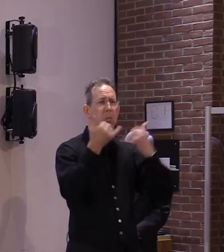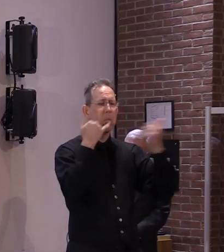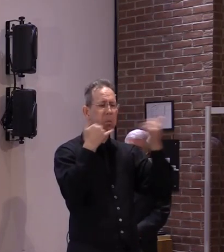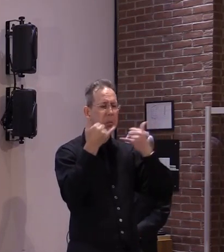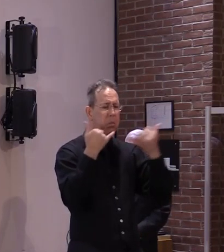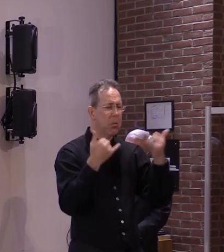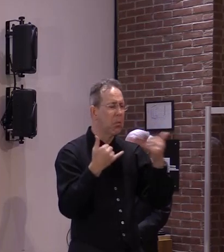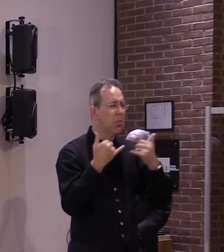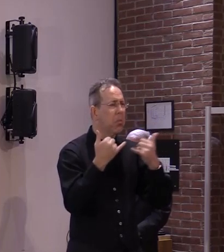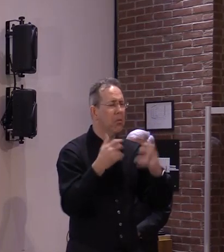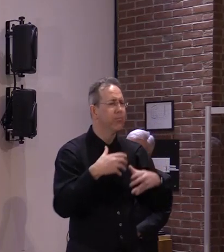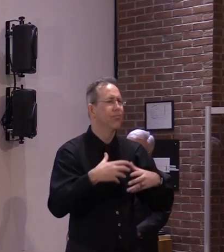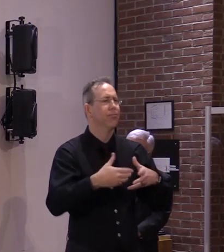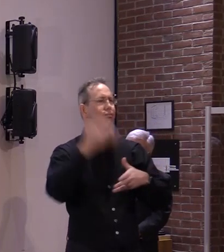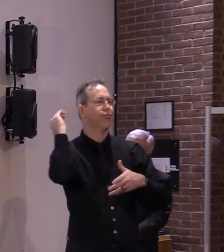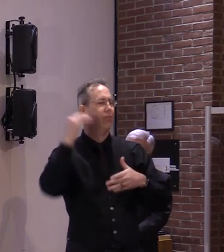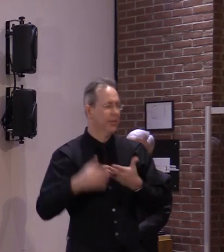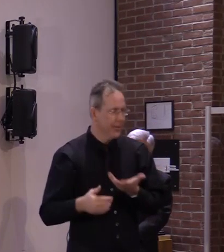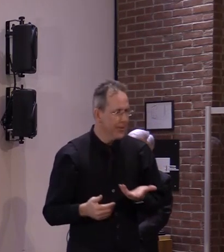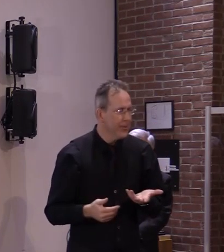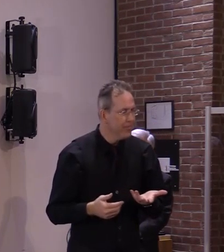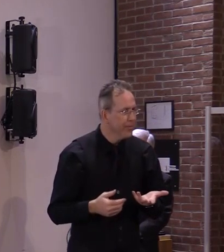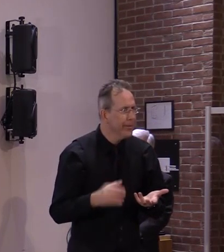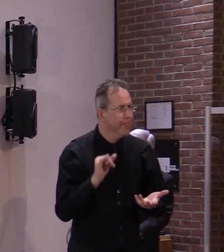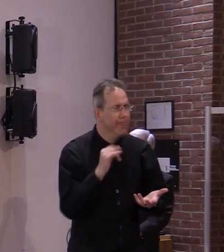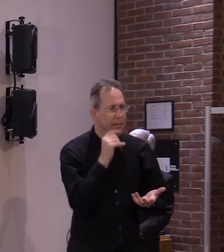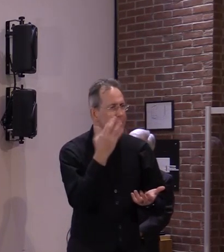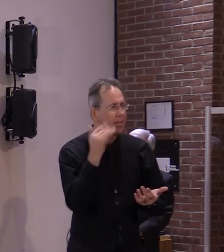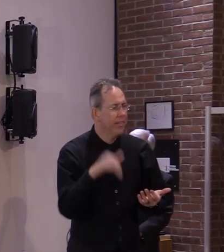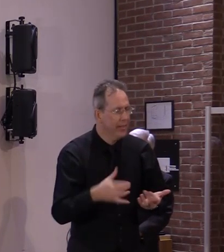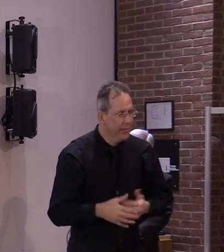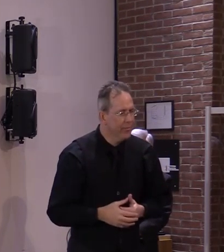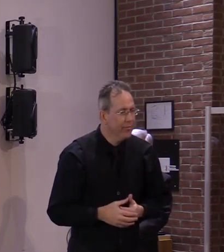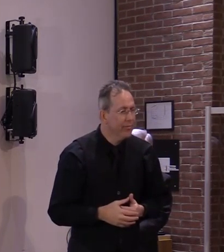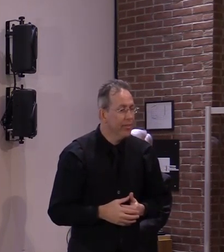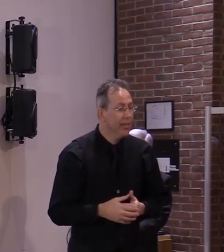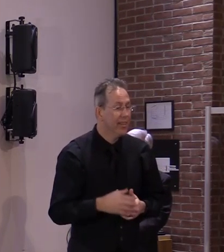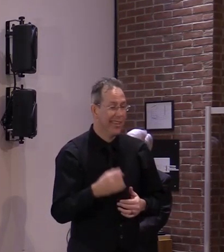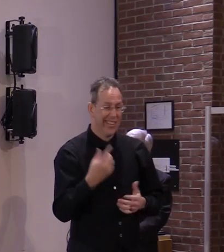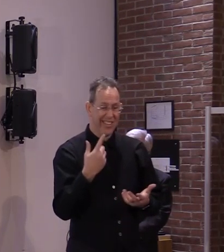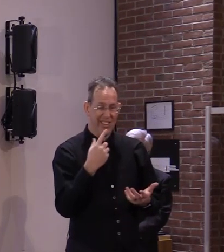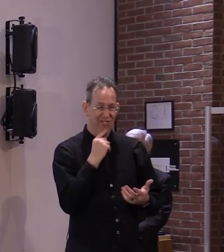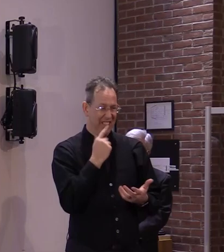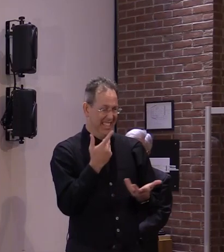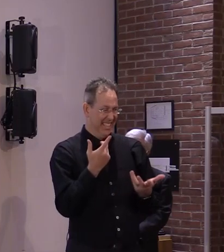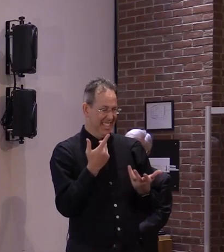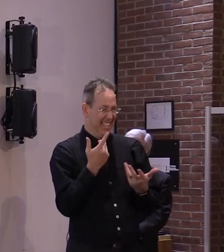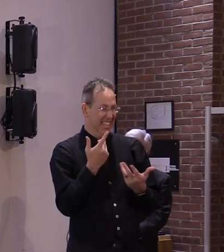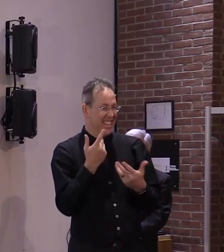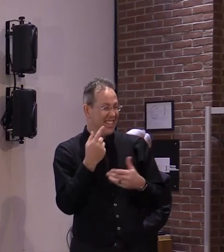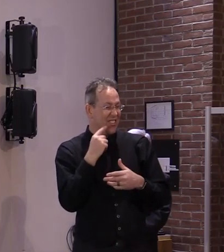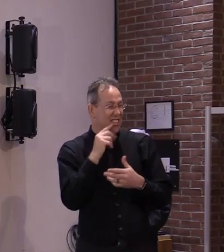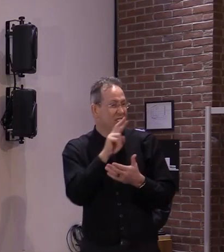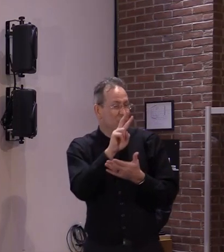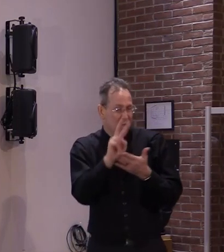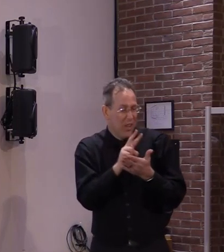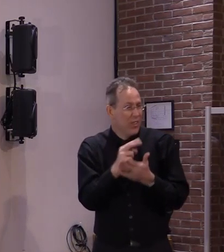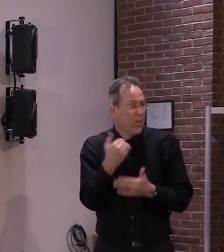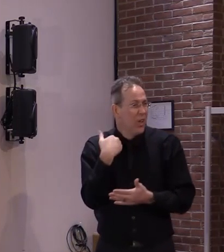appointments. We've already signed up in a matter of 2 or 3 hours. We signed up 10,000 people, about a third of